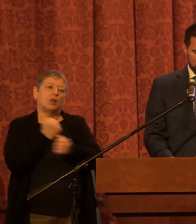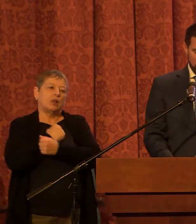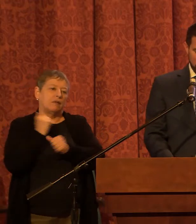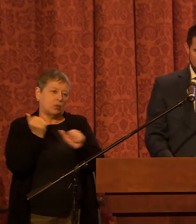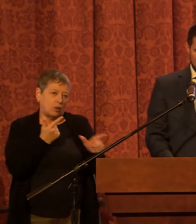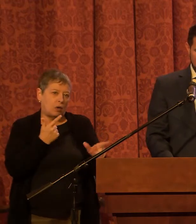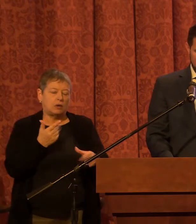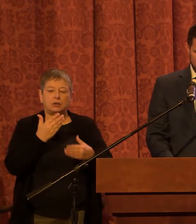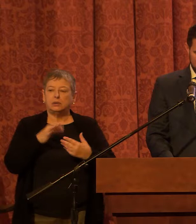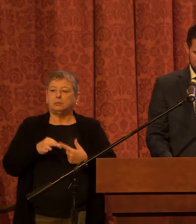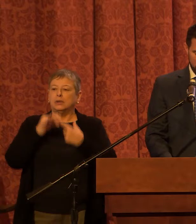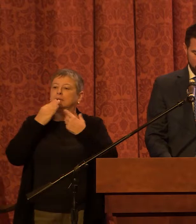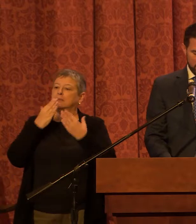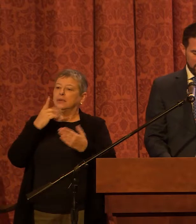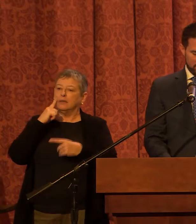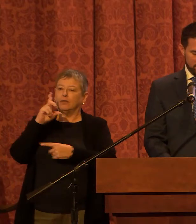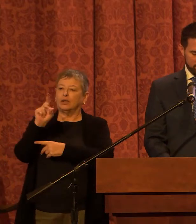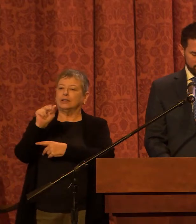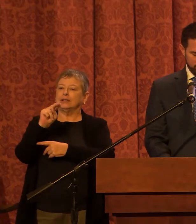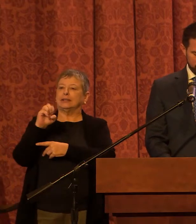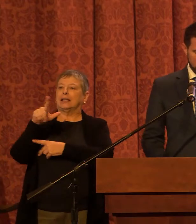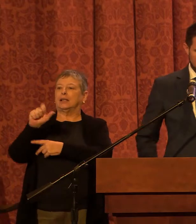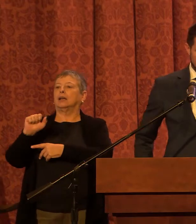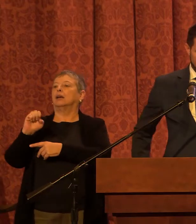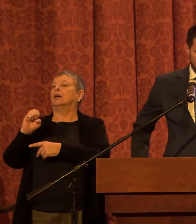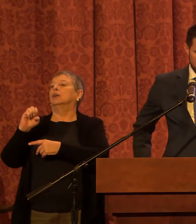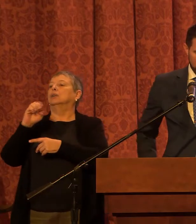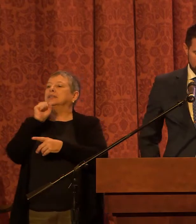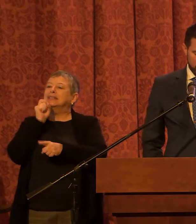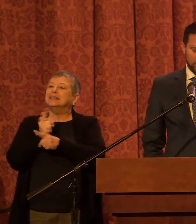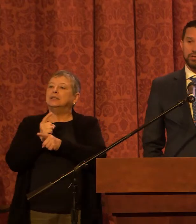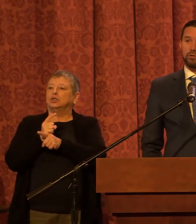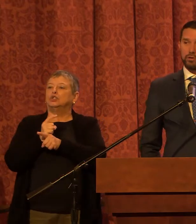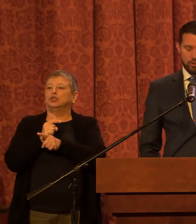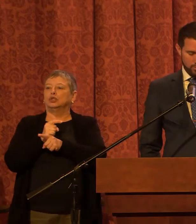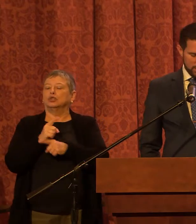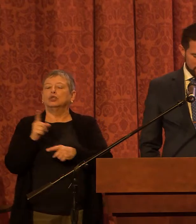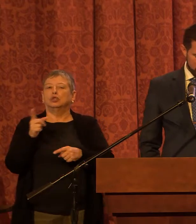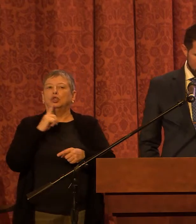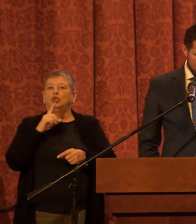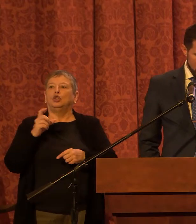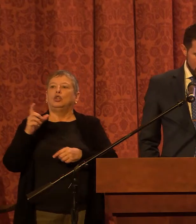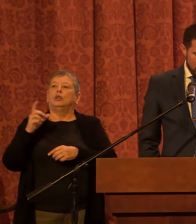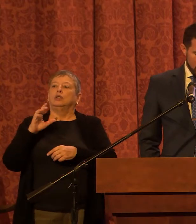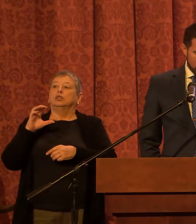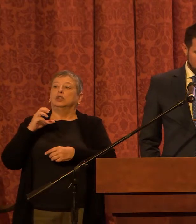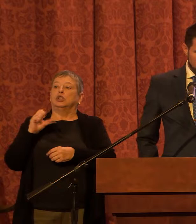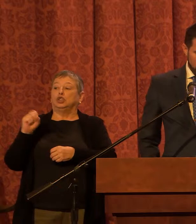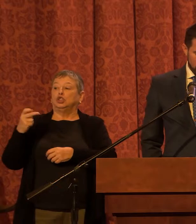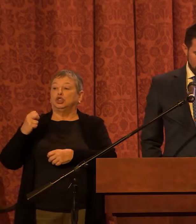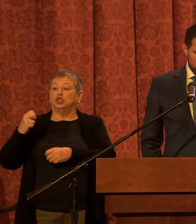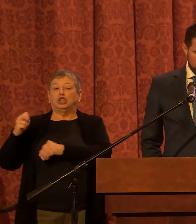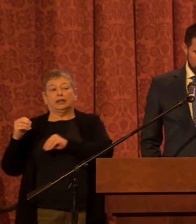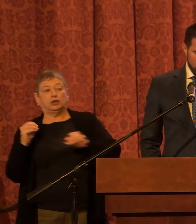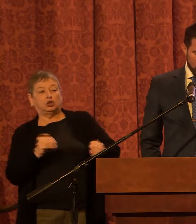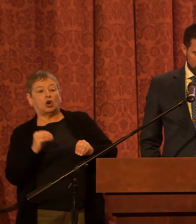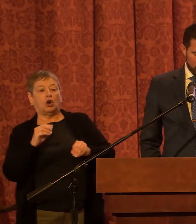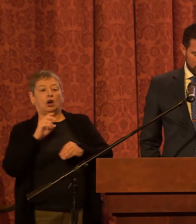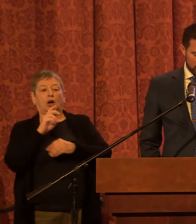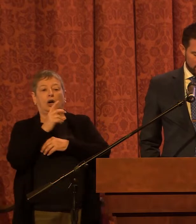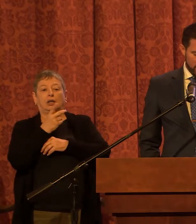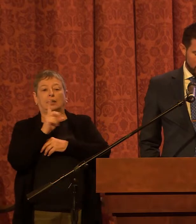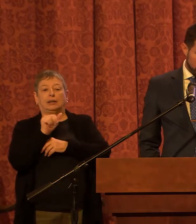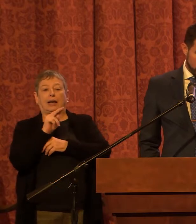A special thank you goes to Danielle's sister, Darby Conco. Danielle informed me she was the one who took her under her wing and taught her everything